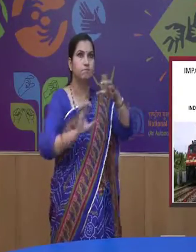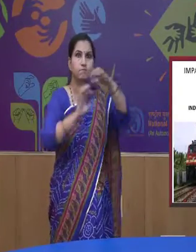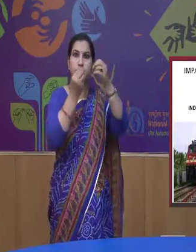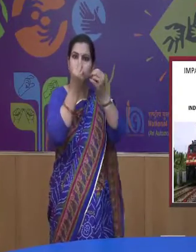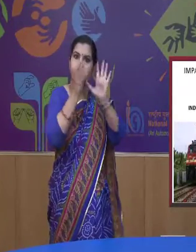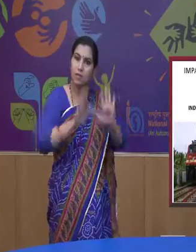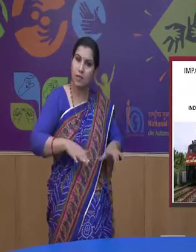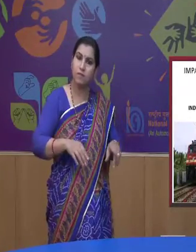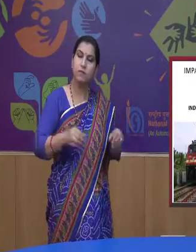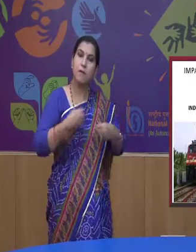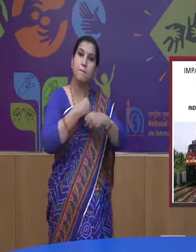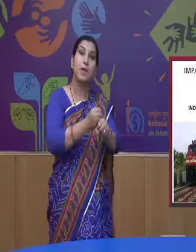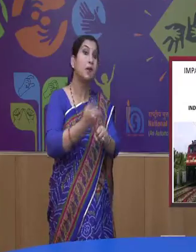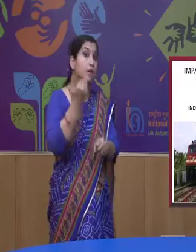born during British time period.